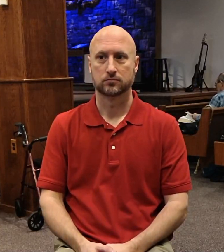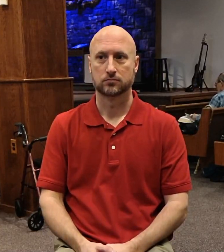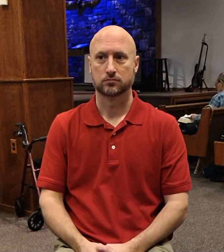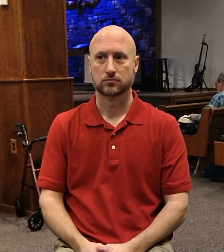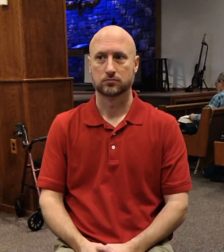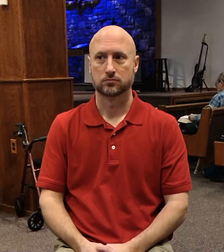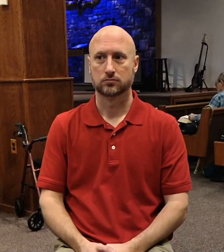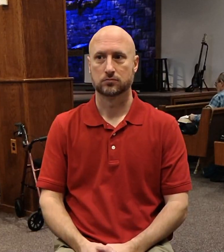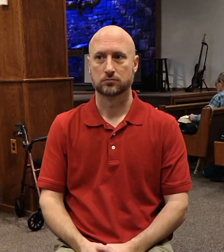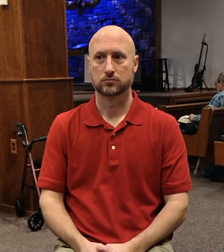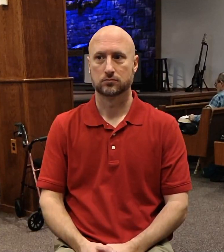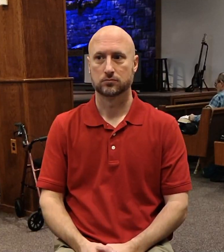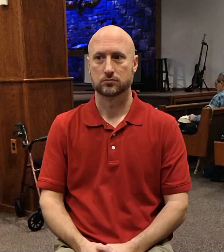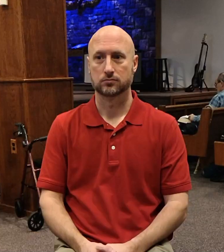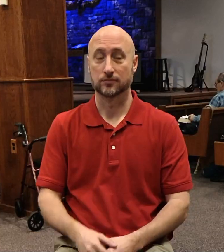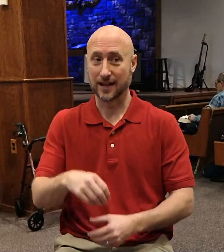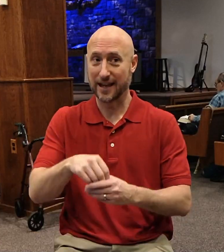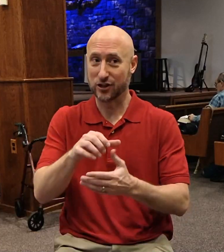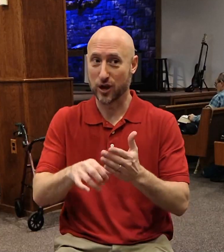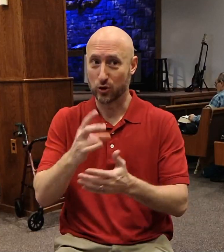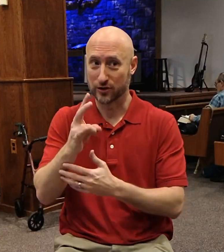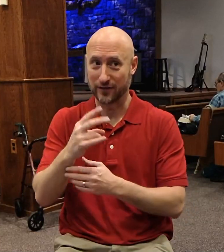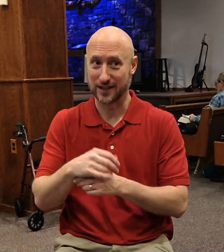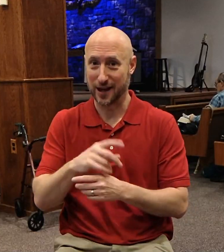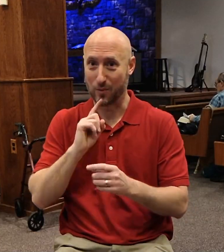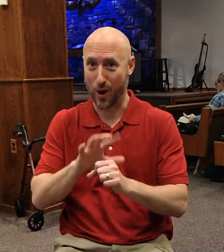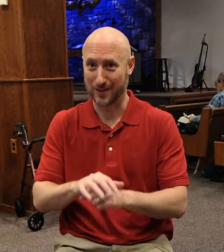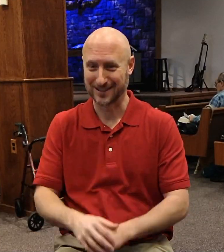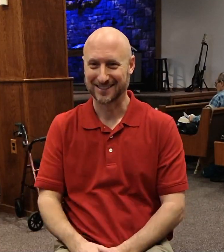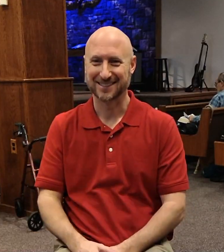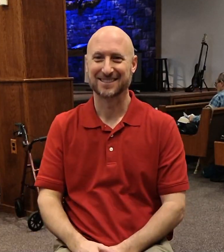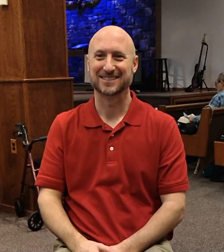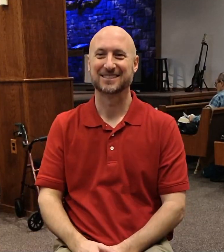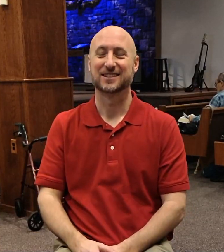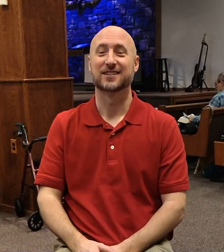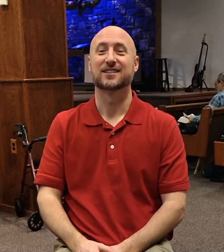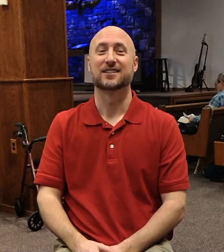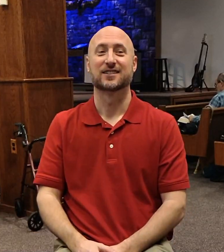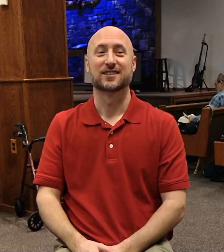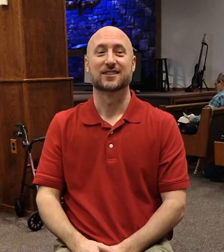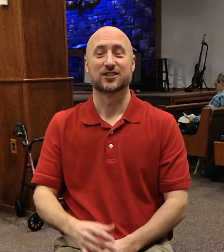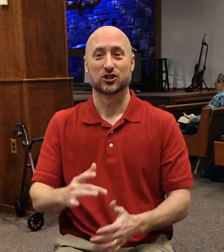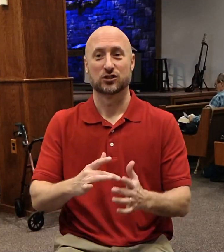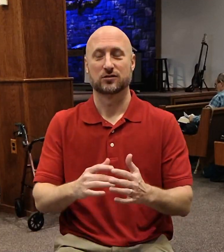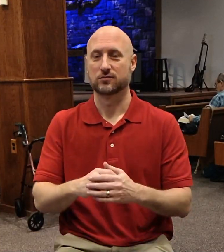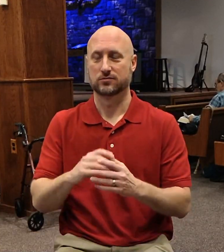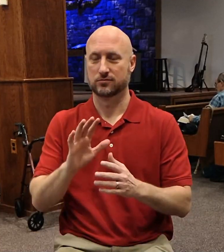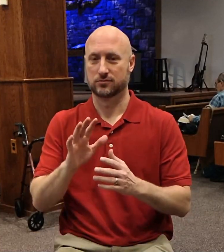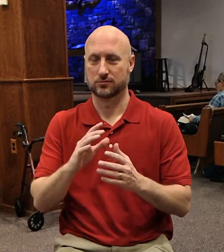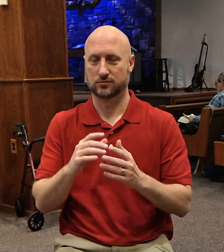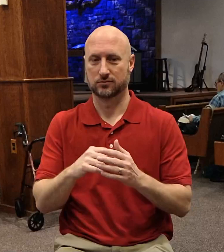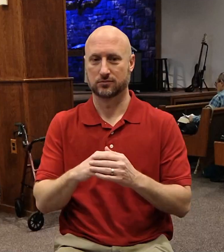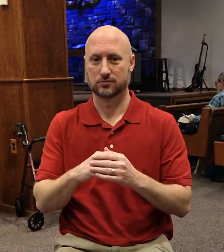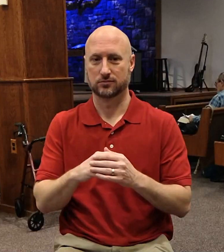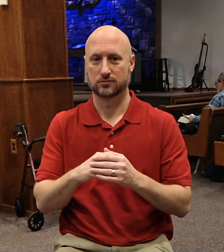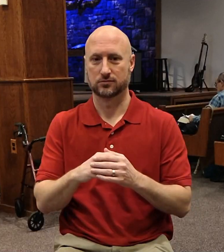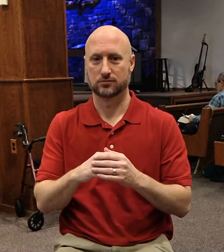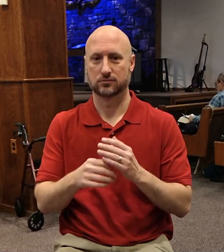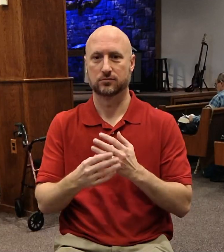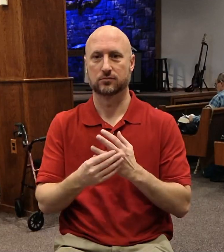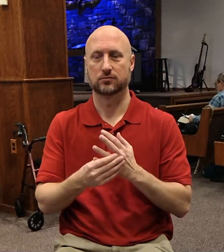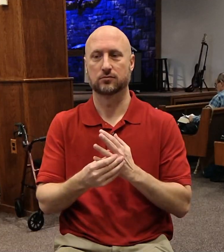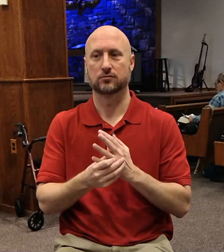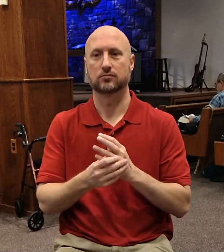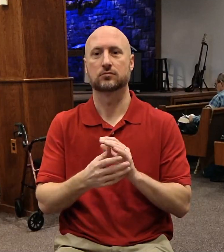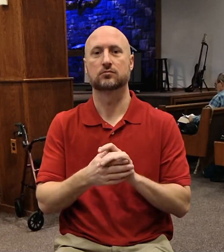It's in 17, I promise. He said to them, little children, no, I'm sorry. He's not saying that to the Jews,